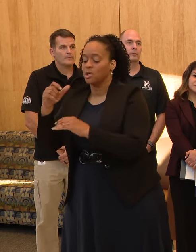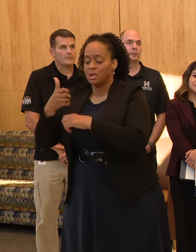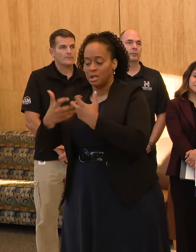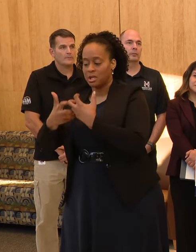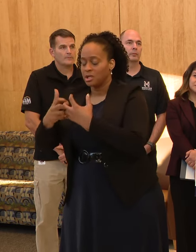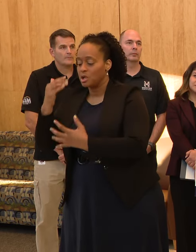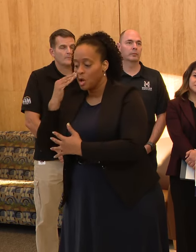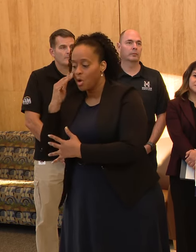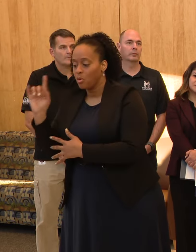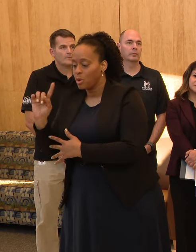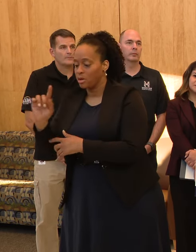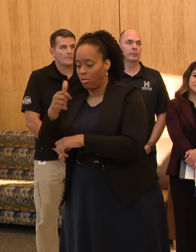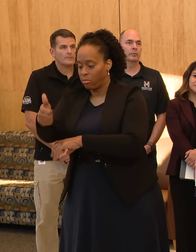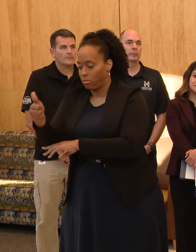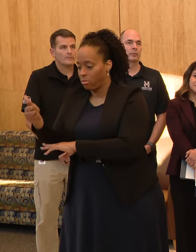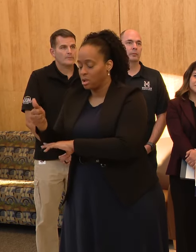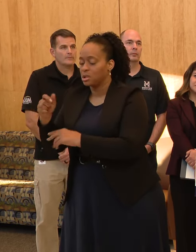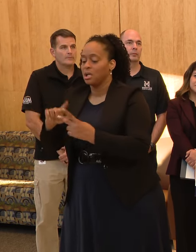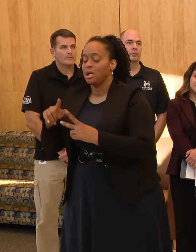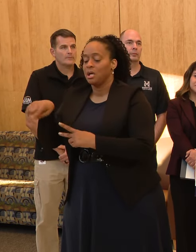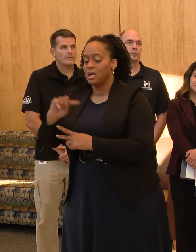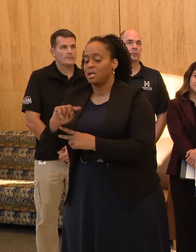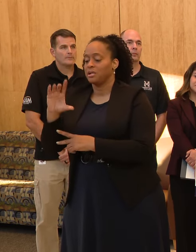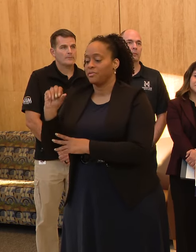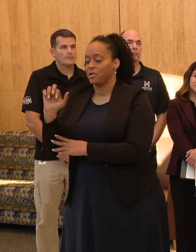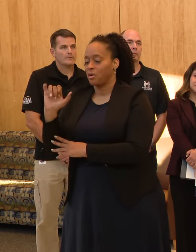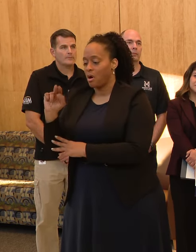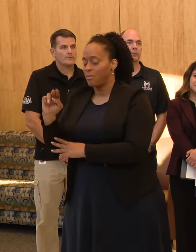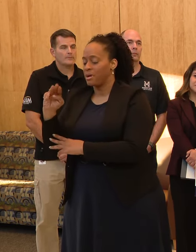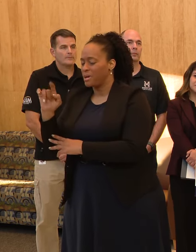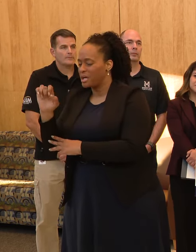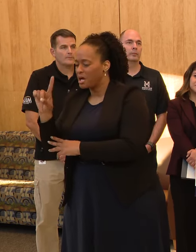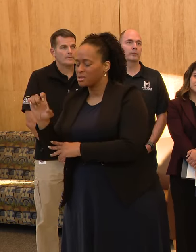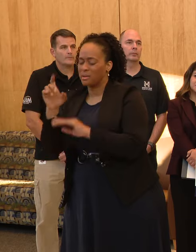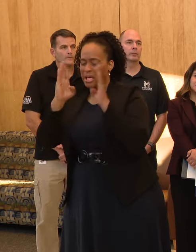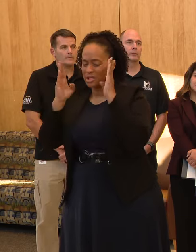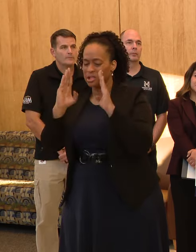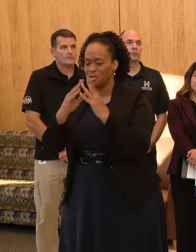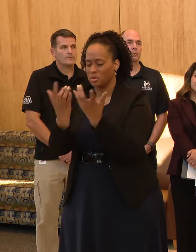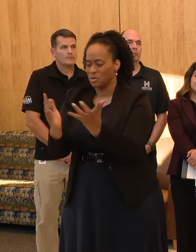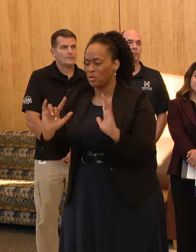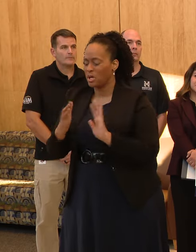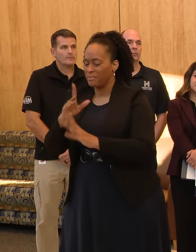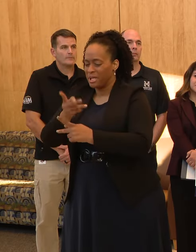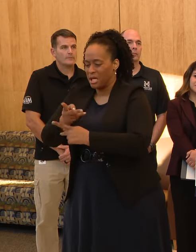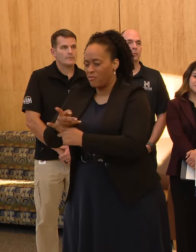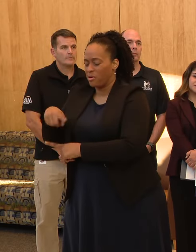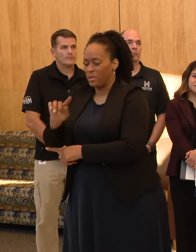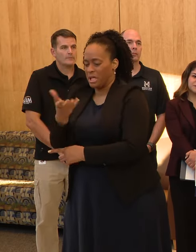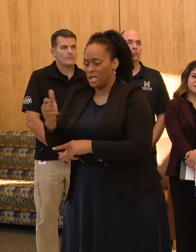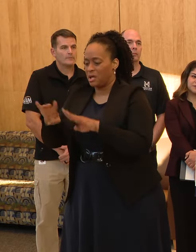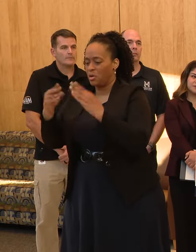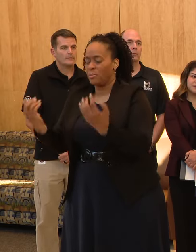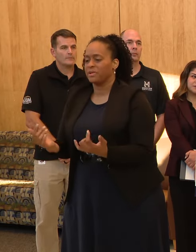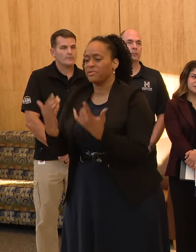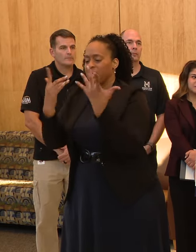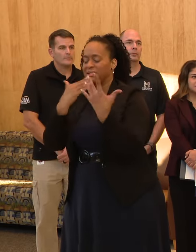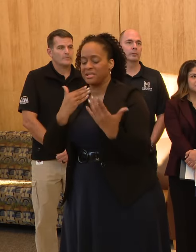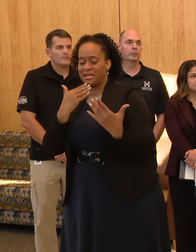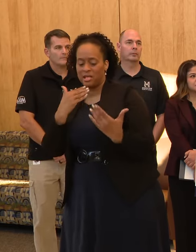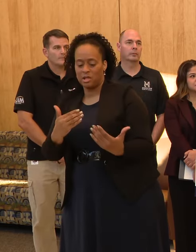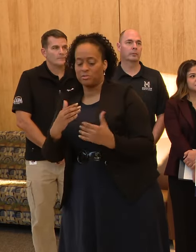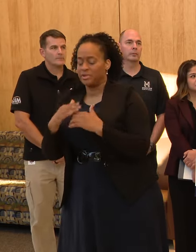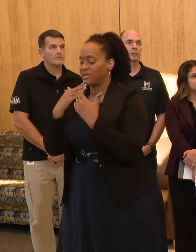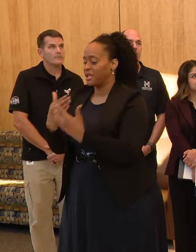Carbon monoxide. Definitely pay attention to your surroundings with any open flames. But thank you, Mayor. Appreciate you. Thank you,